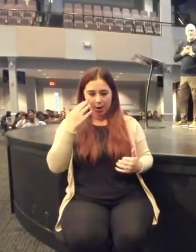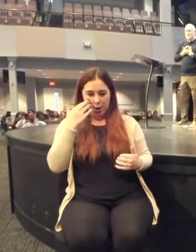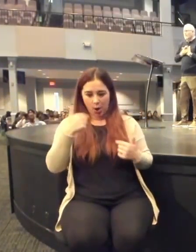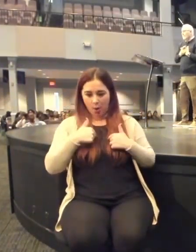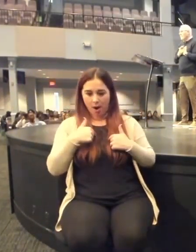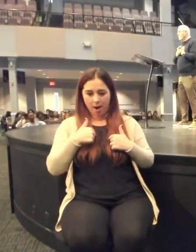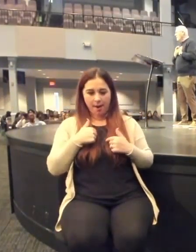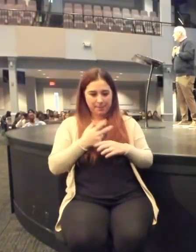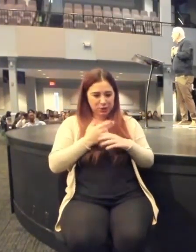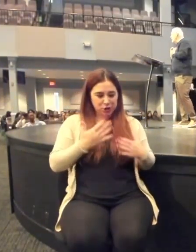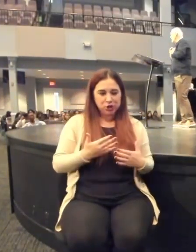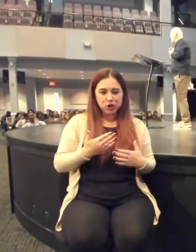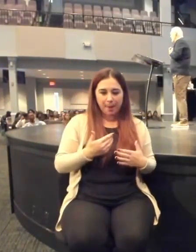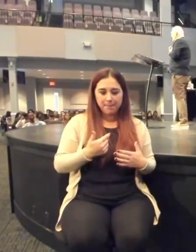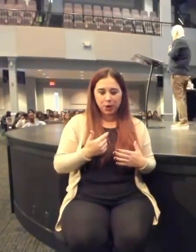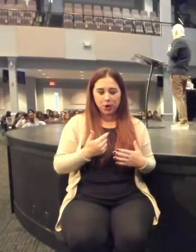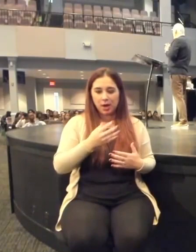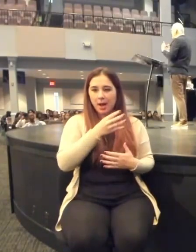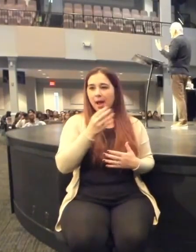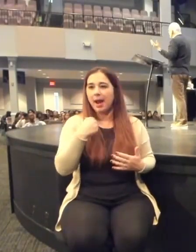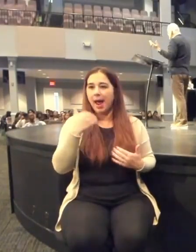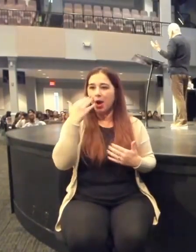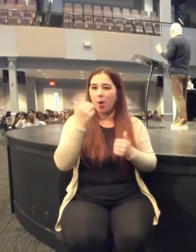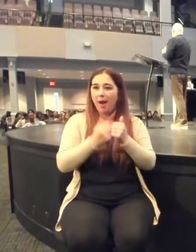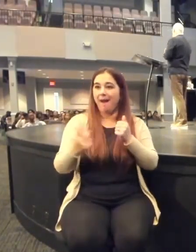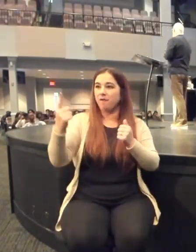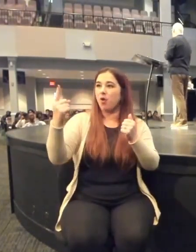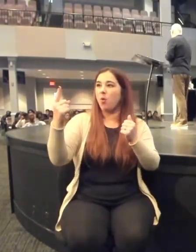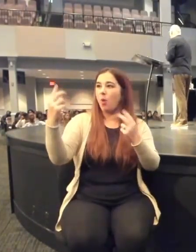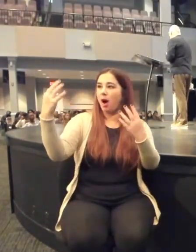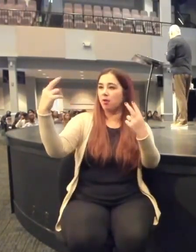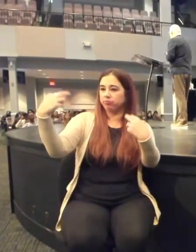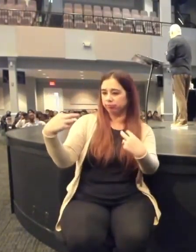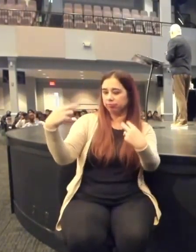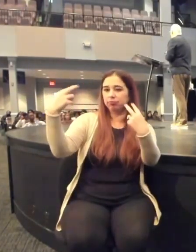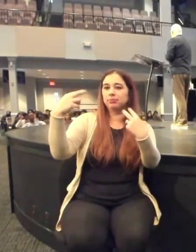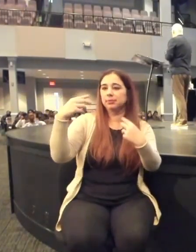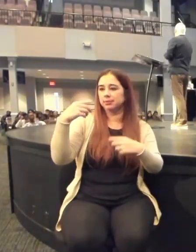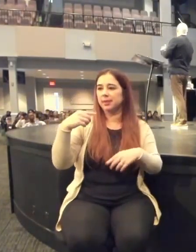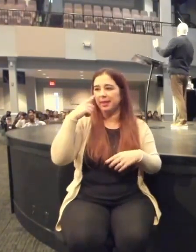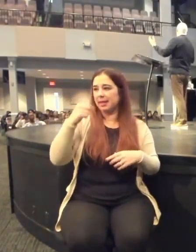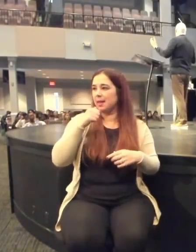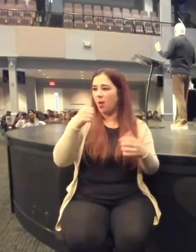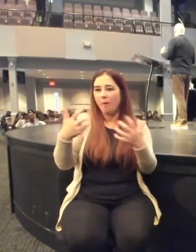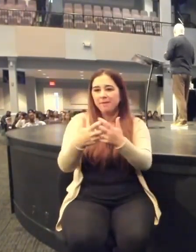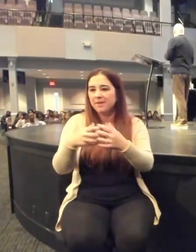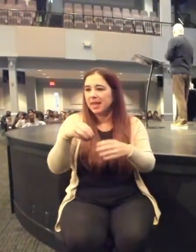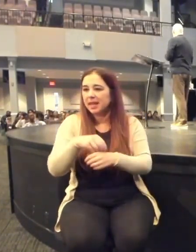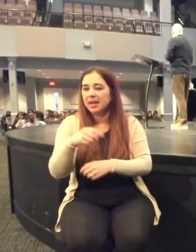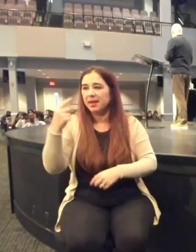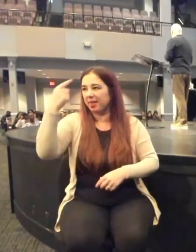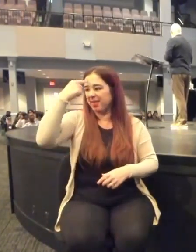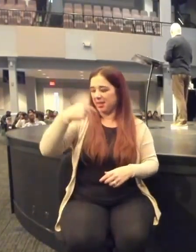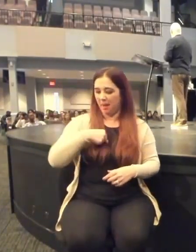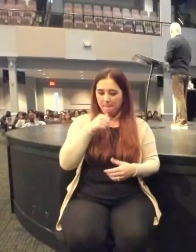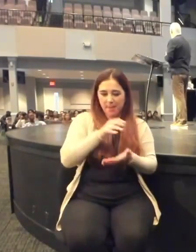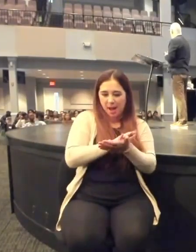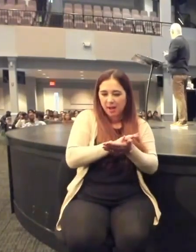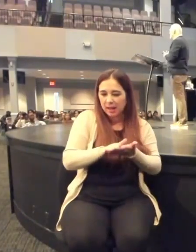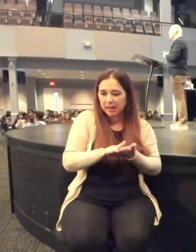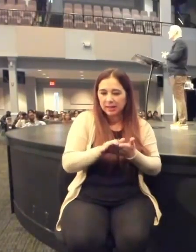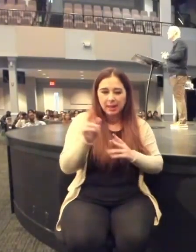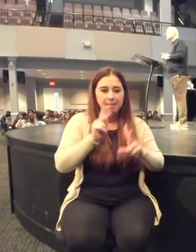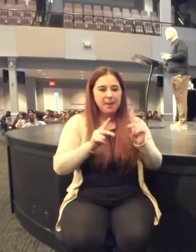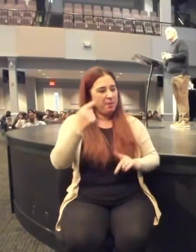shepherd, okay? I know that everybody else looks at me as an outcast, and people look at me as unclean, and people think of me